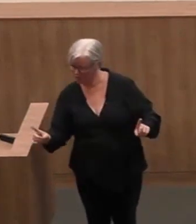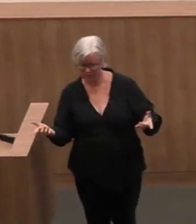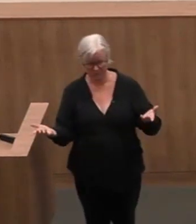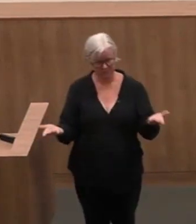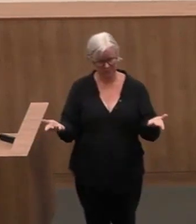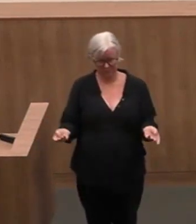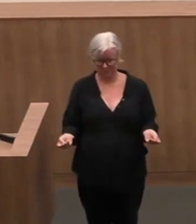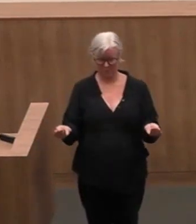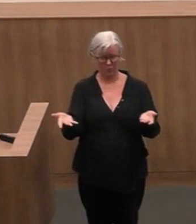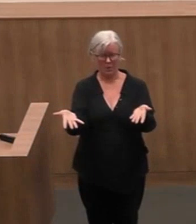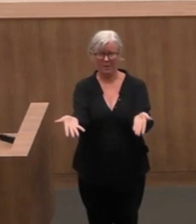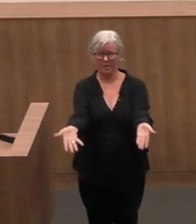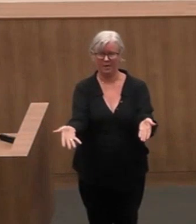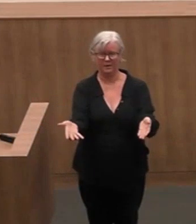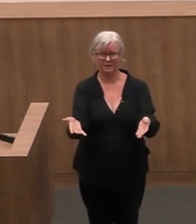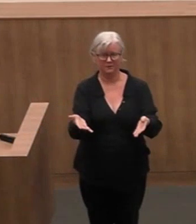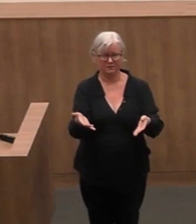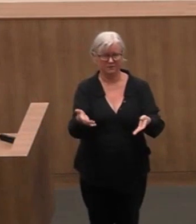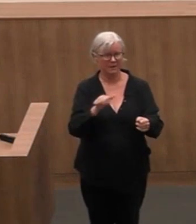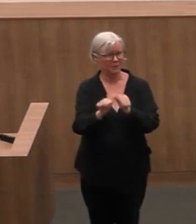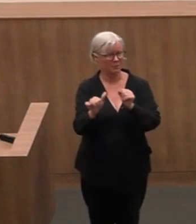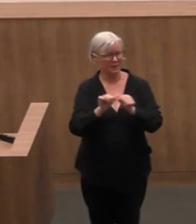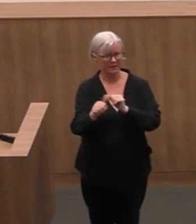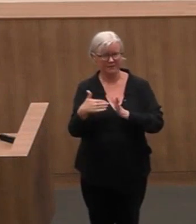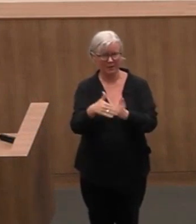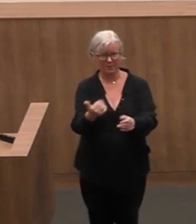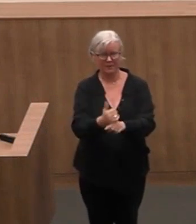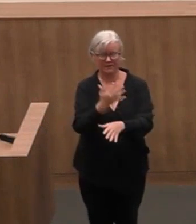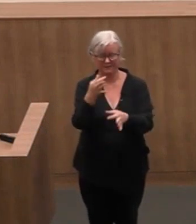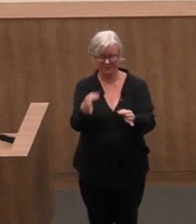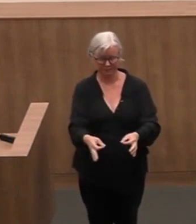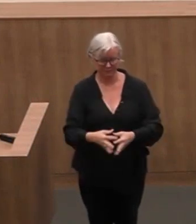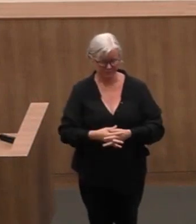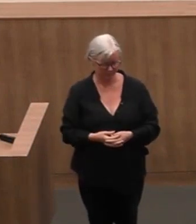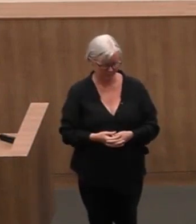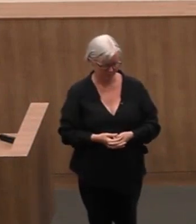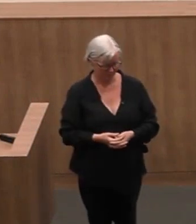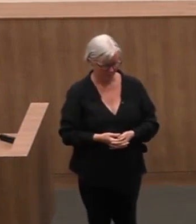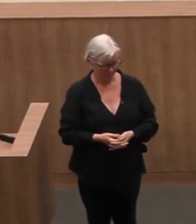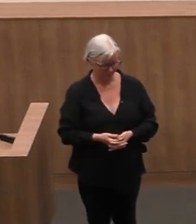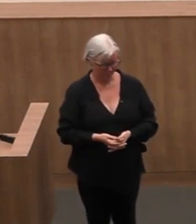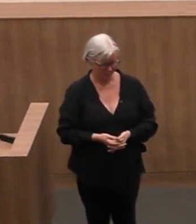a more rigorous process. I guess one